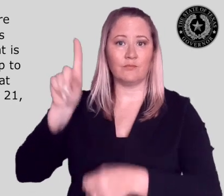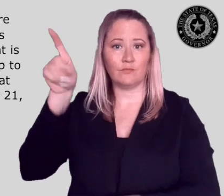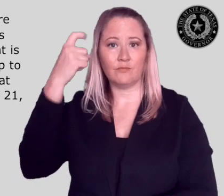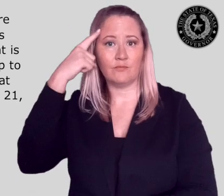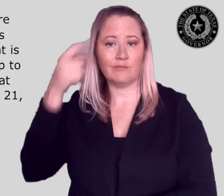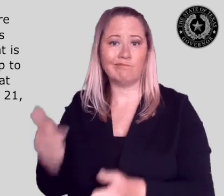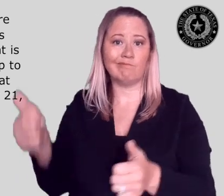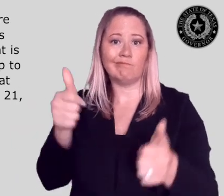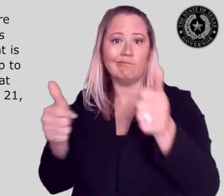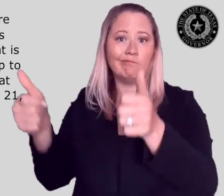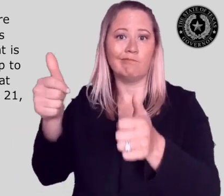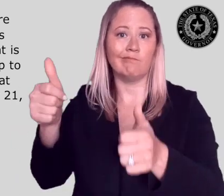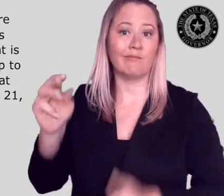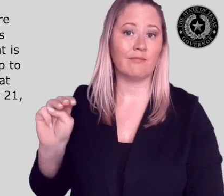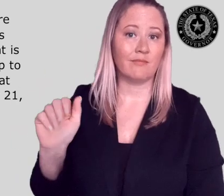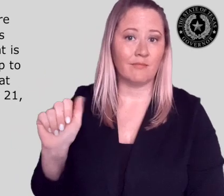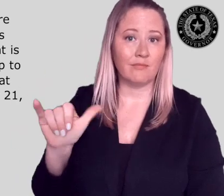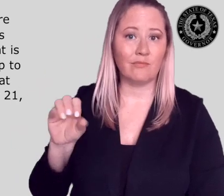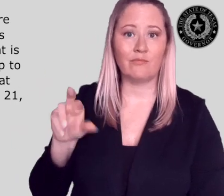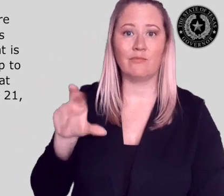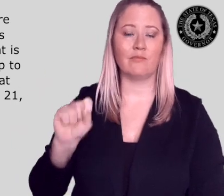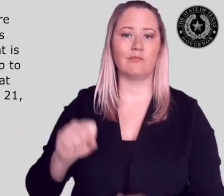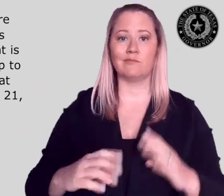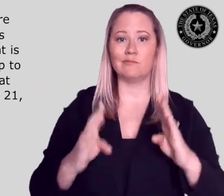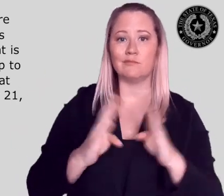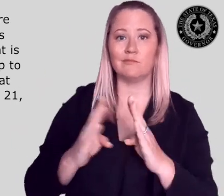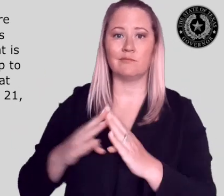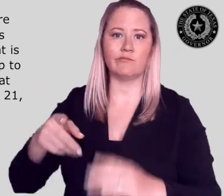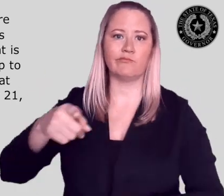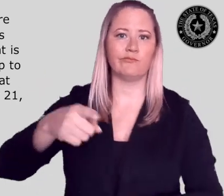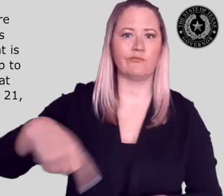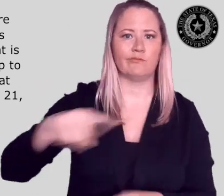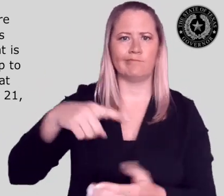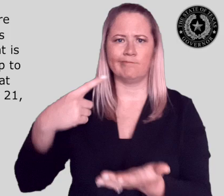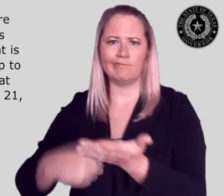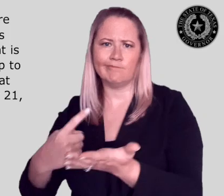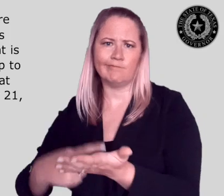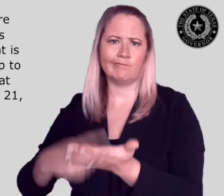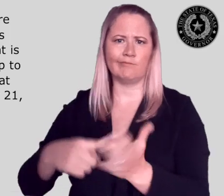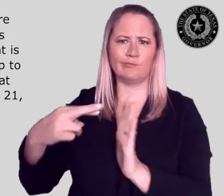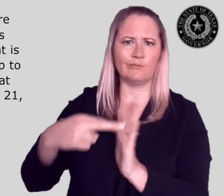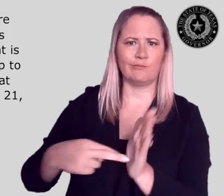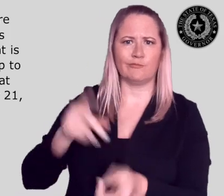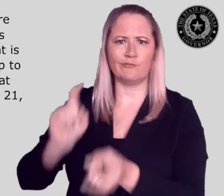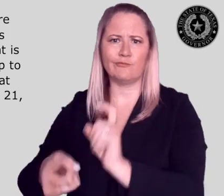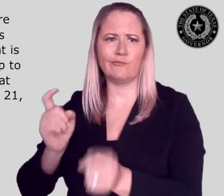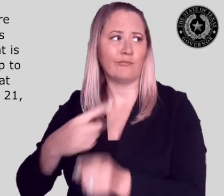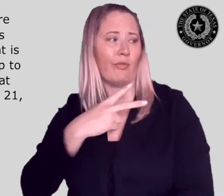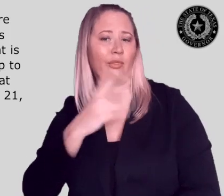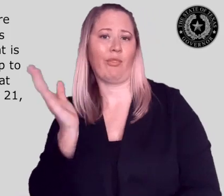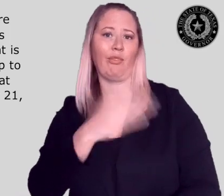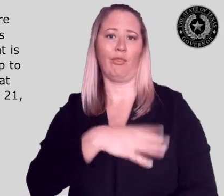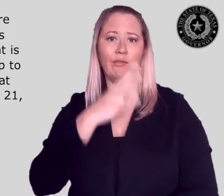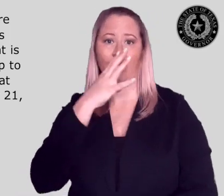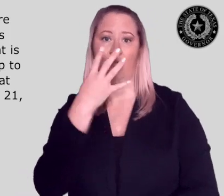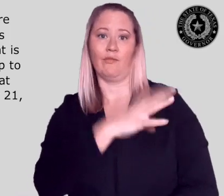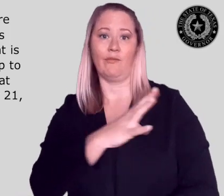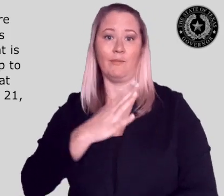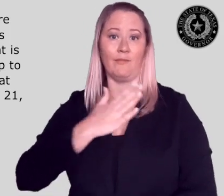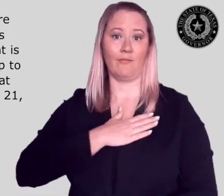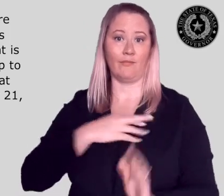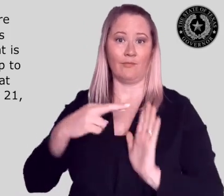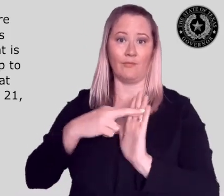constitutes a failure to comply with this executive order that is subject to a fine up to $1,000 beginning